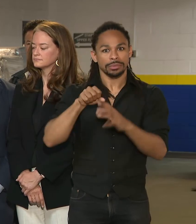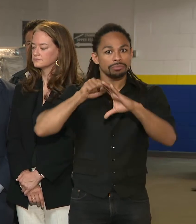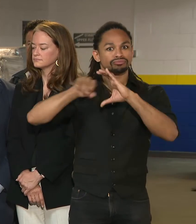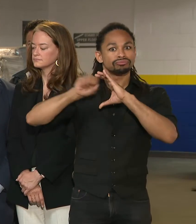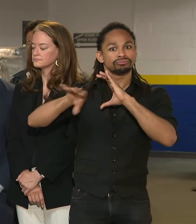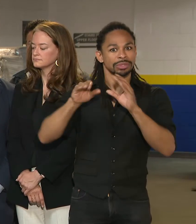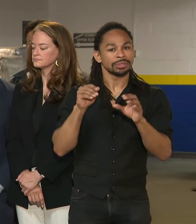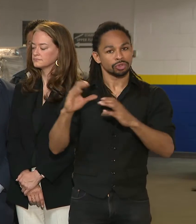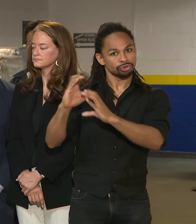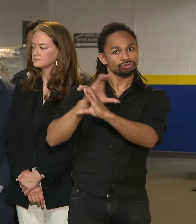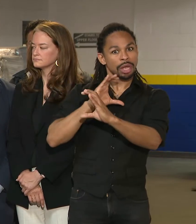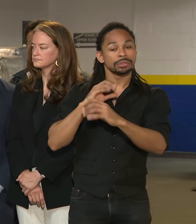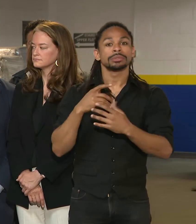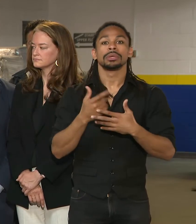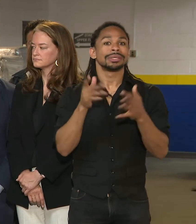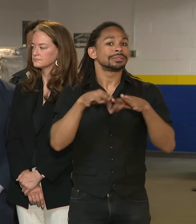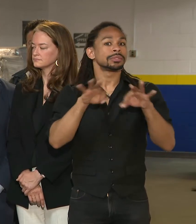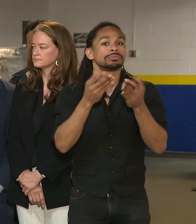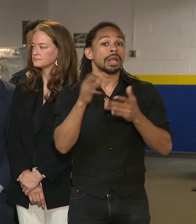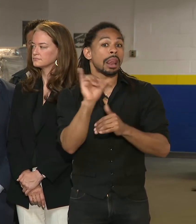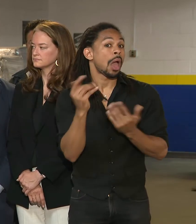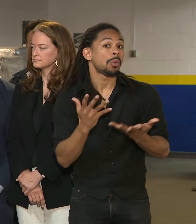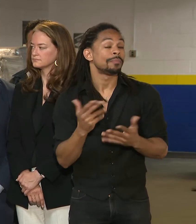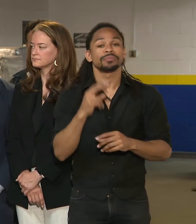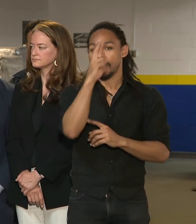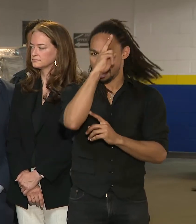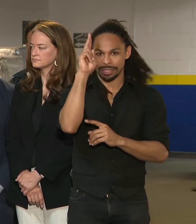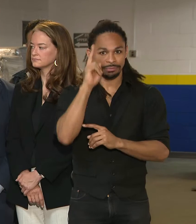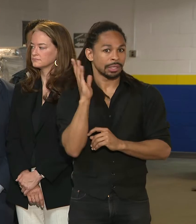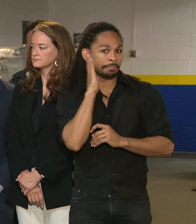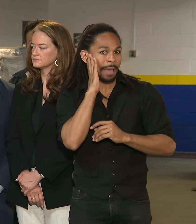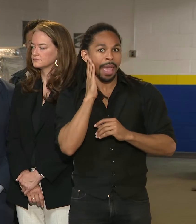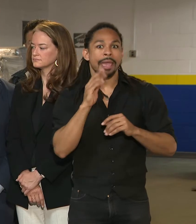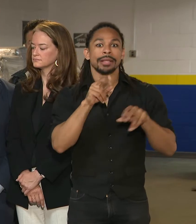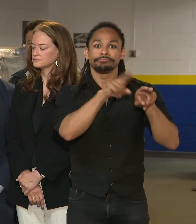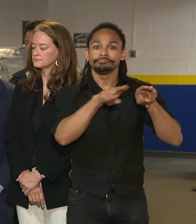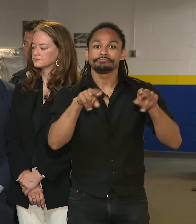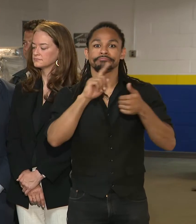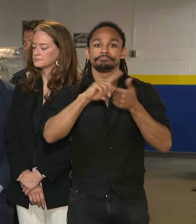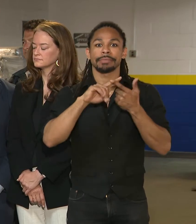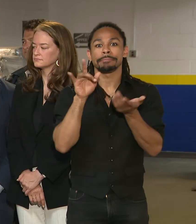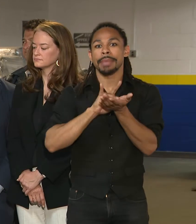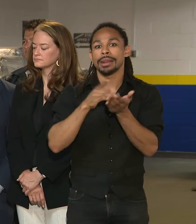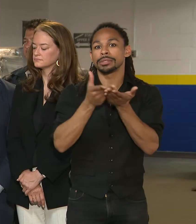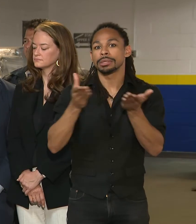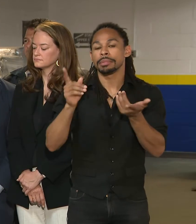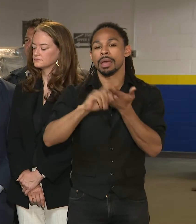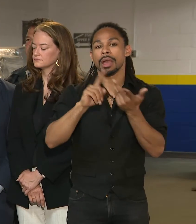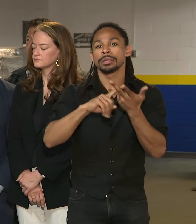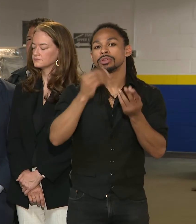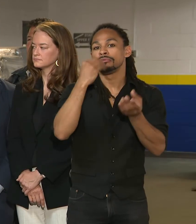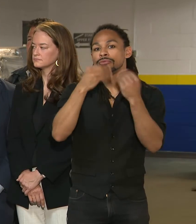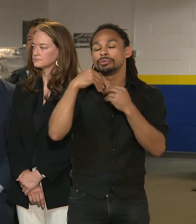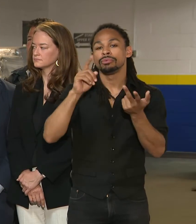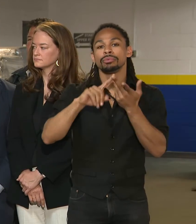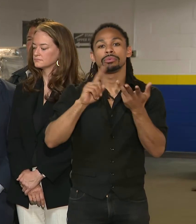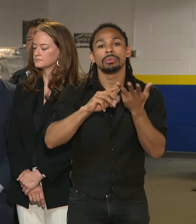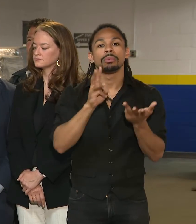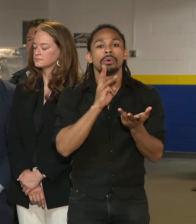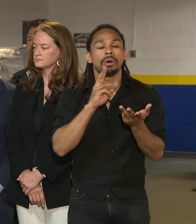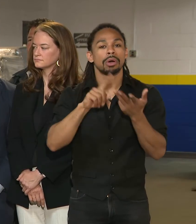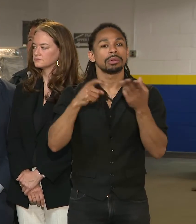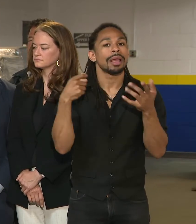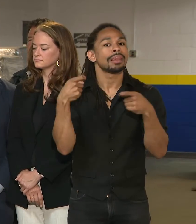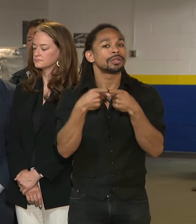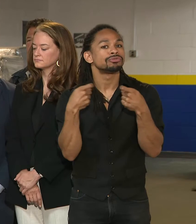much needed essential supplies like hospital beds, medical supplies, food rations, water, electronics, all the things